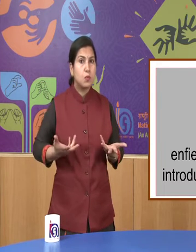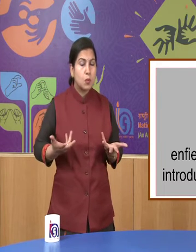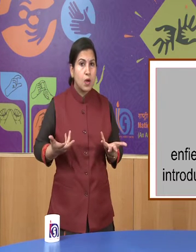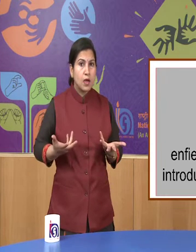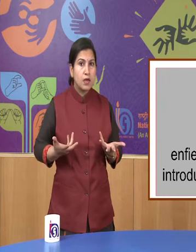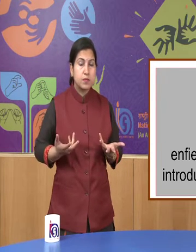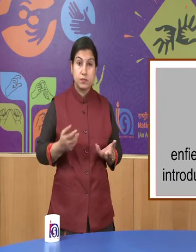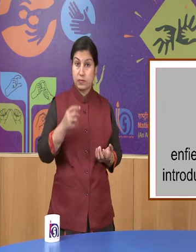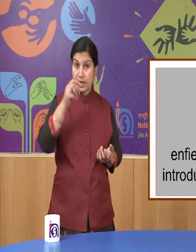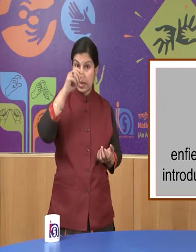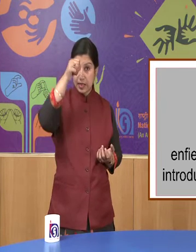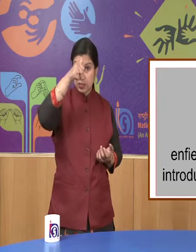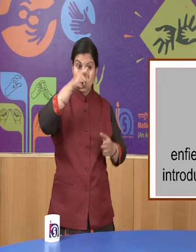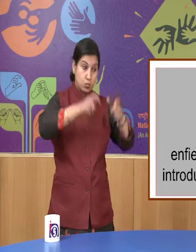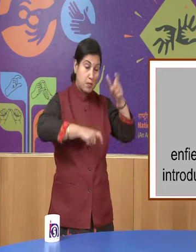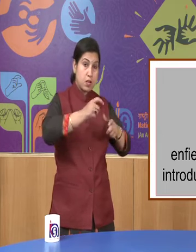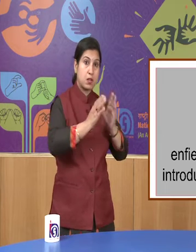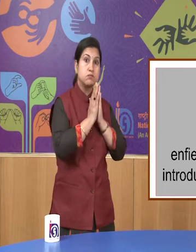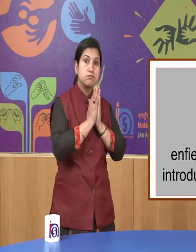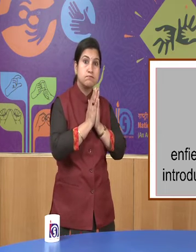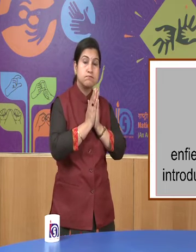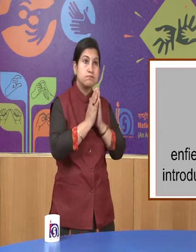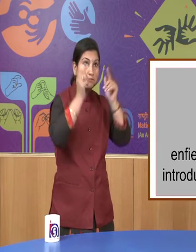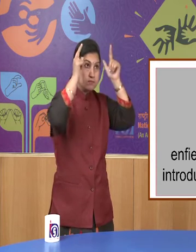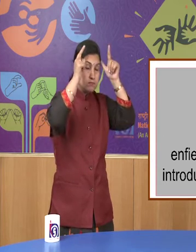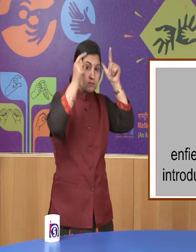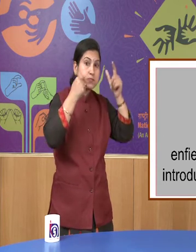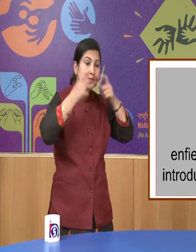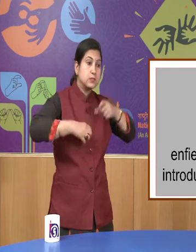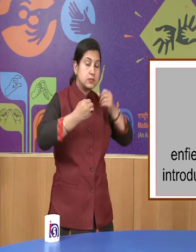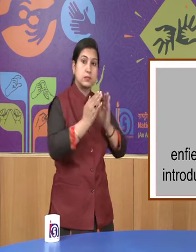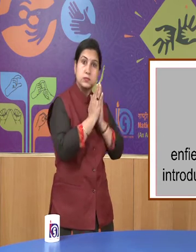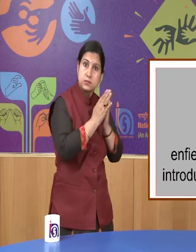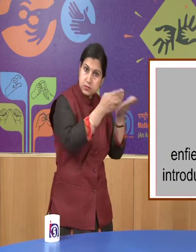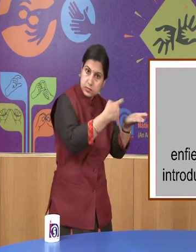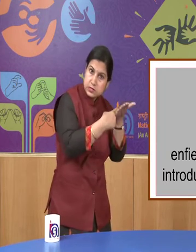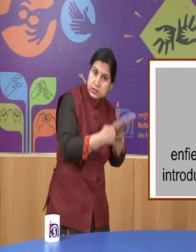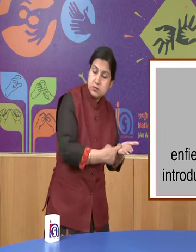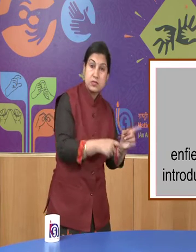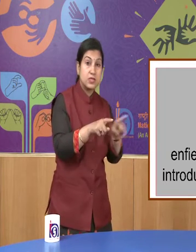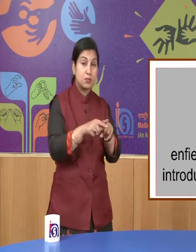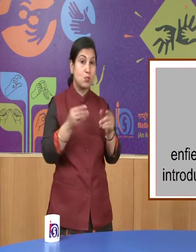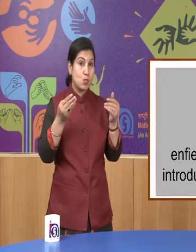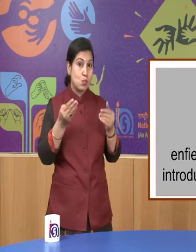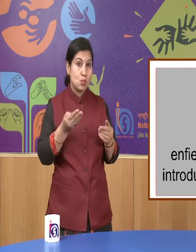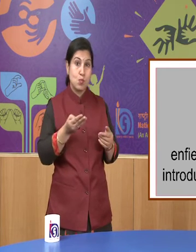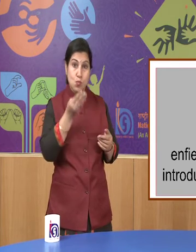While the Hindus worship the cow and the Muslim consider pig as